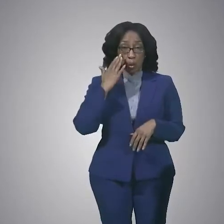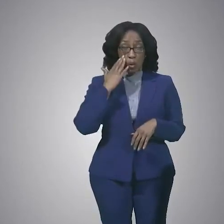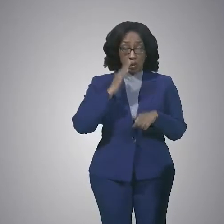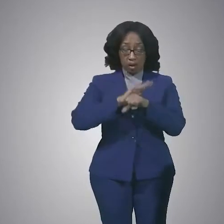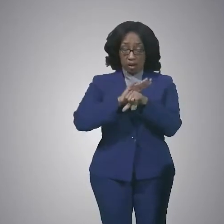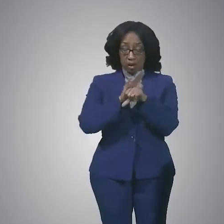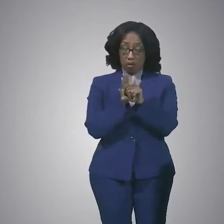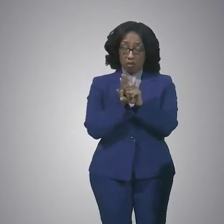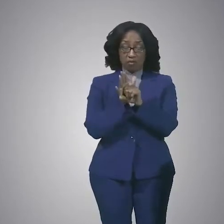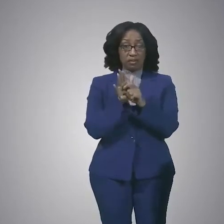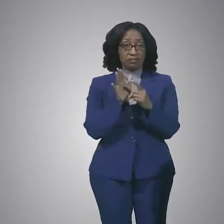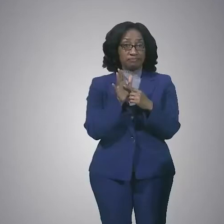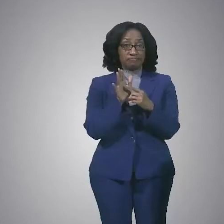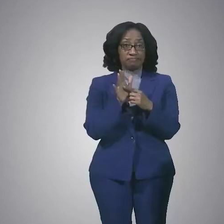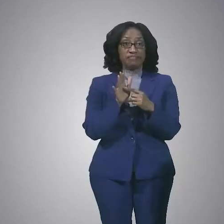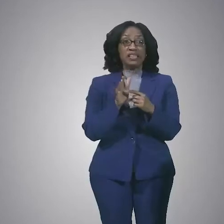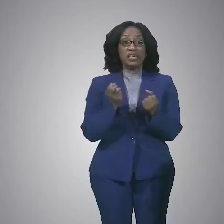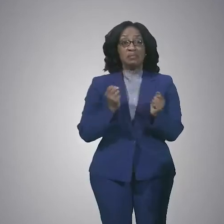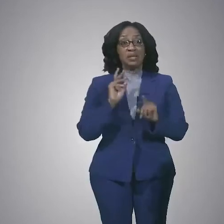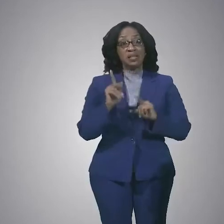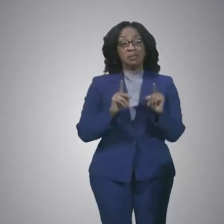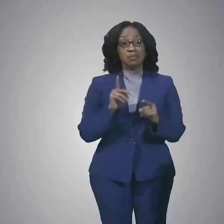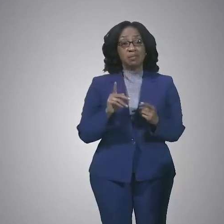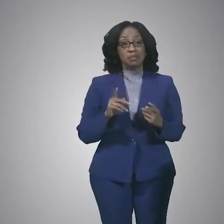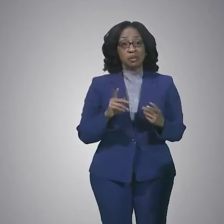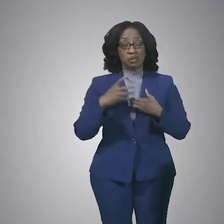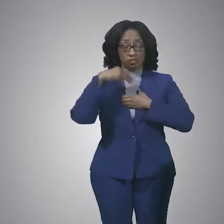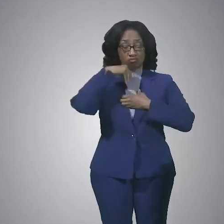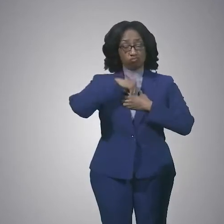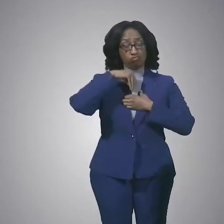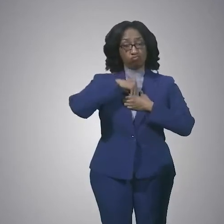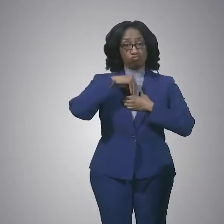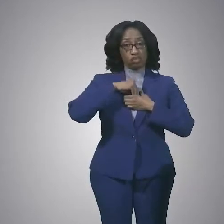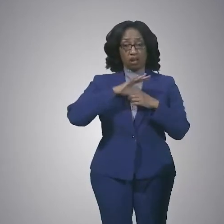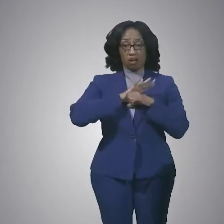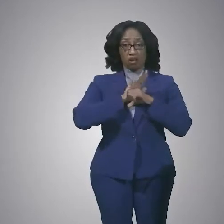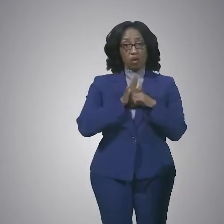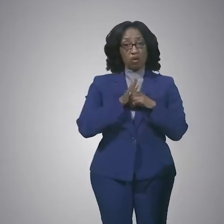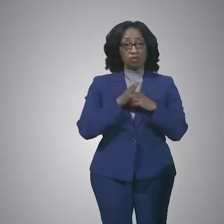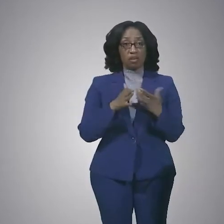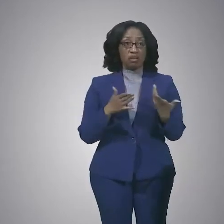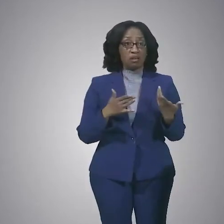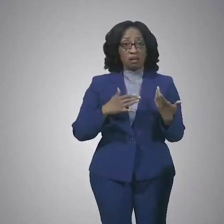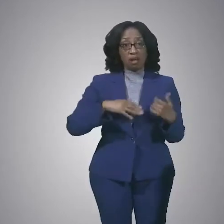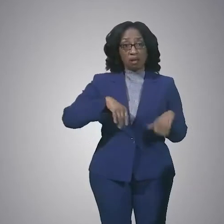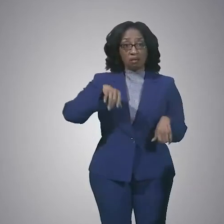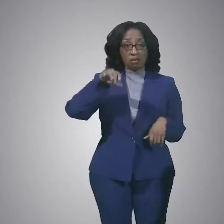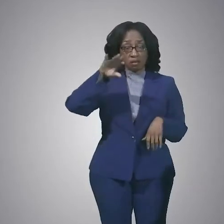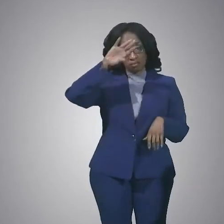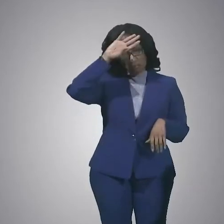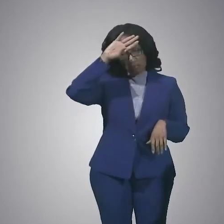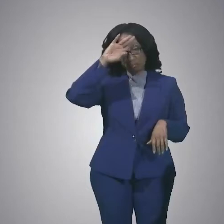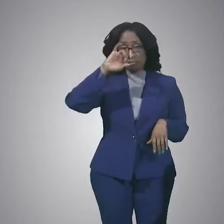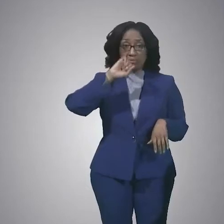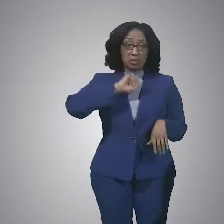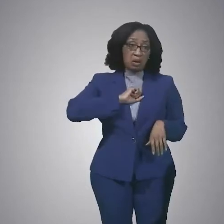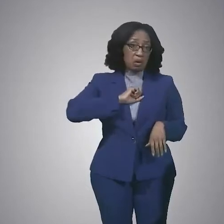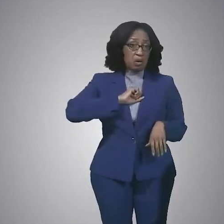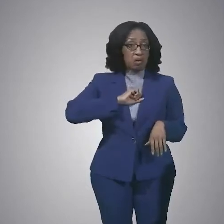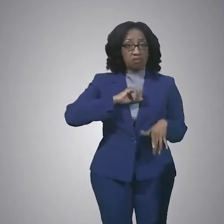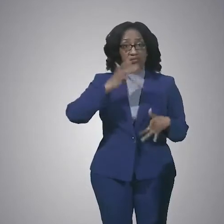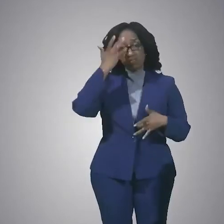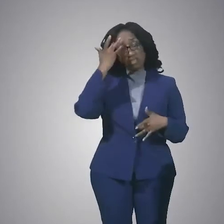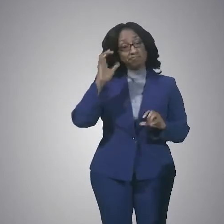we know that a lot of people can walk around with the virus and be asymptomatic, meaning they have no symptoms, but still